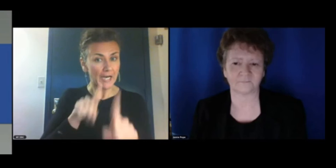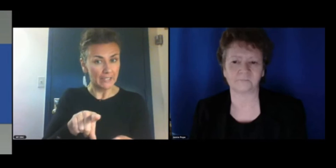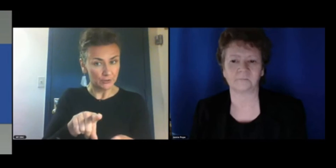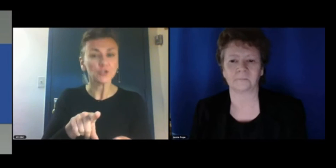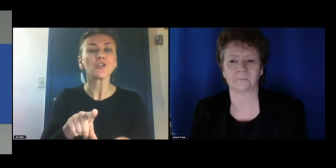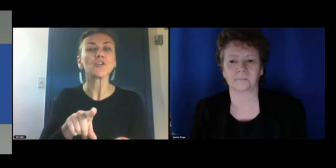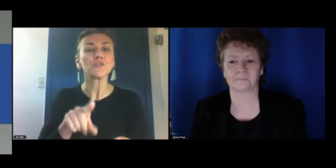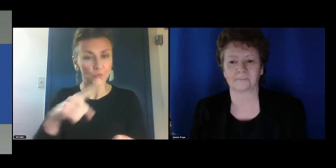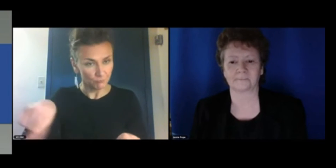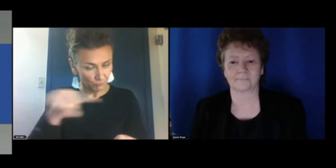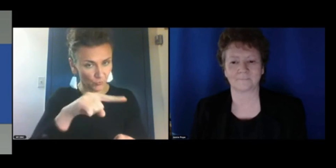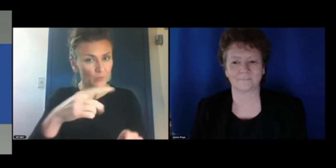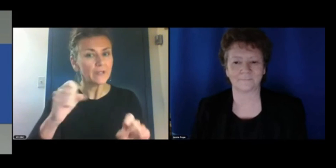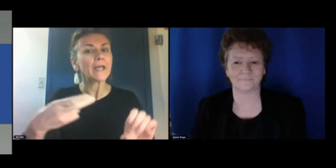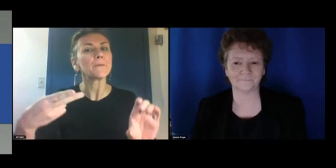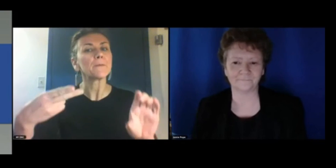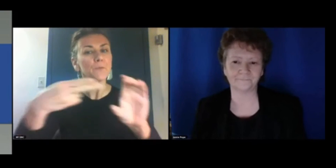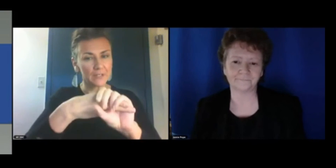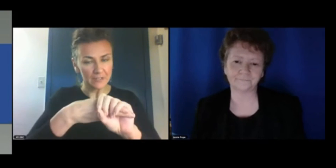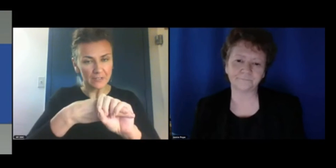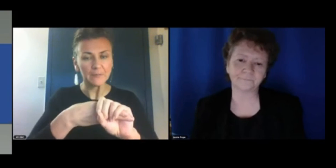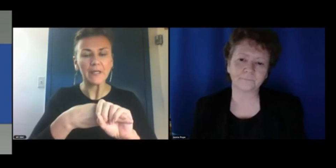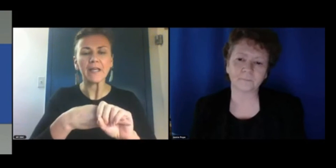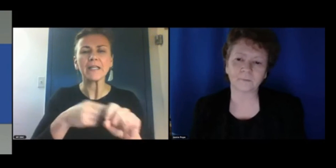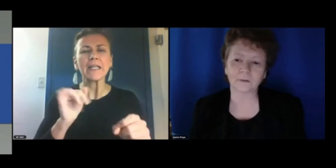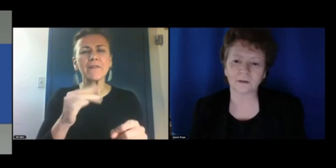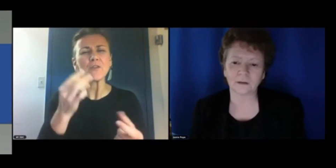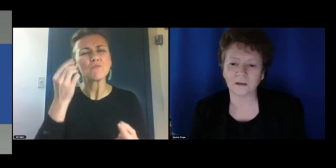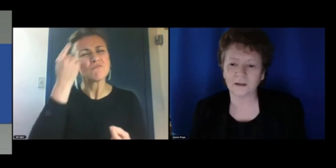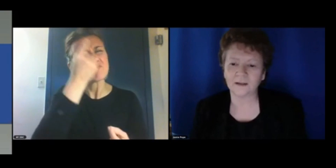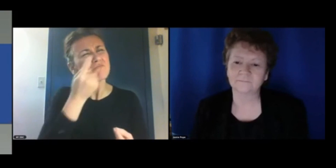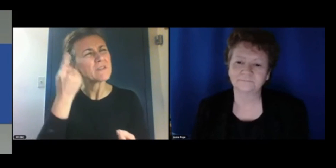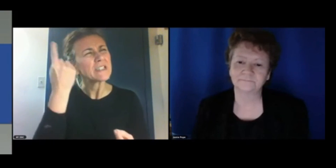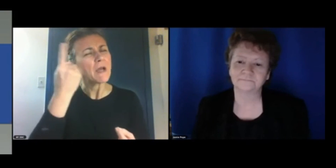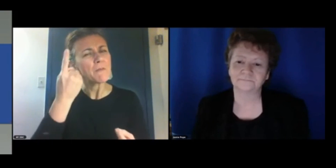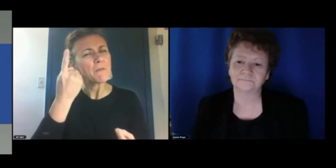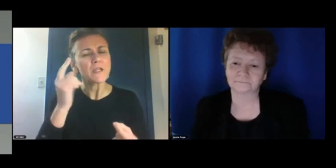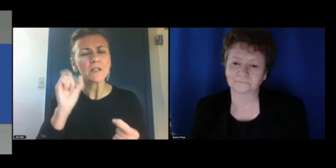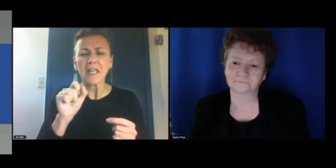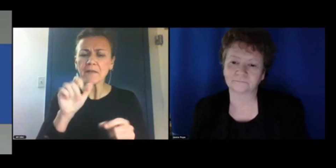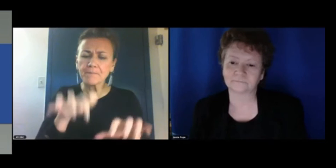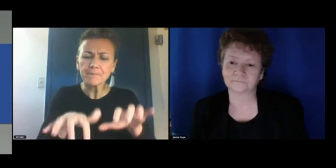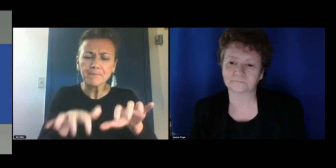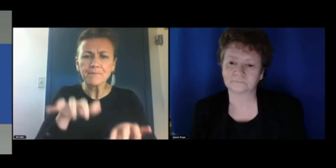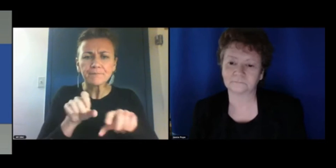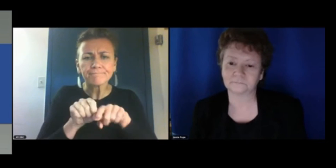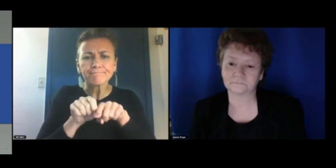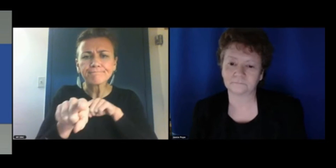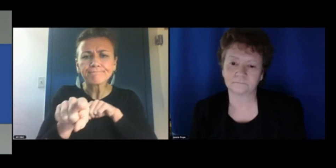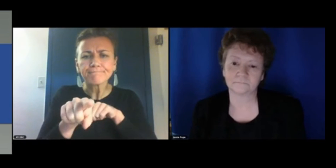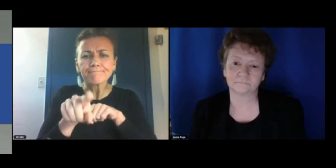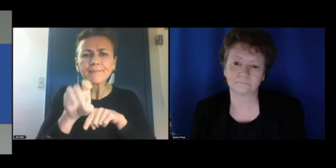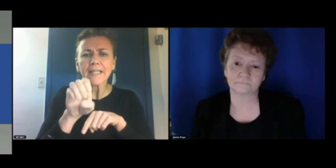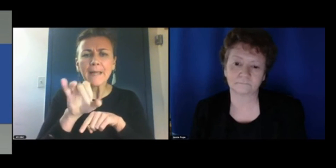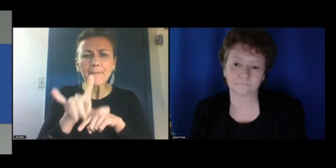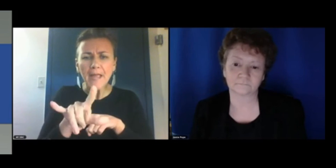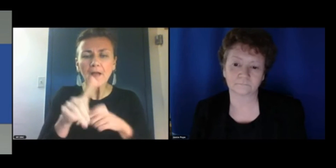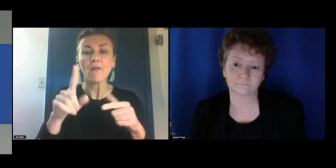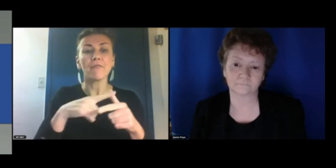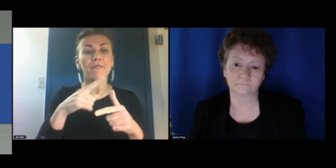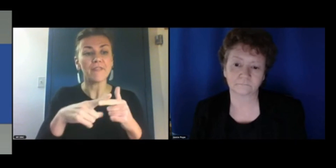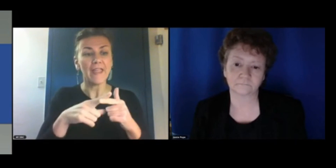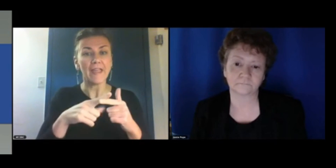or it's also during that time we're open to questions. So if you have a question, you